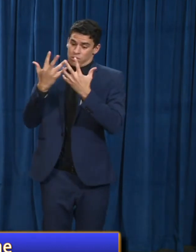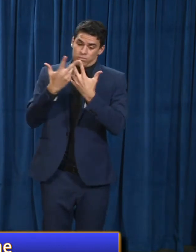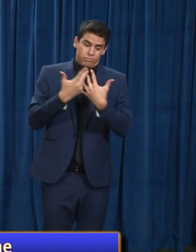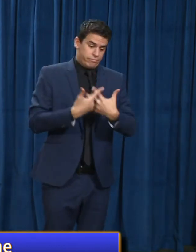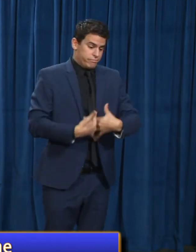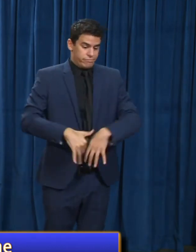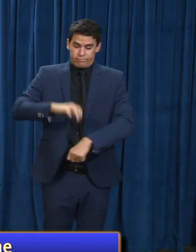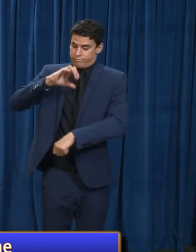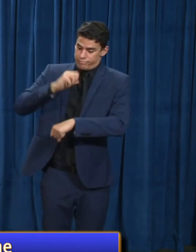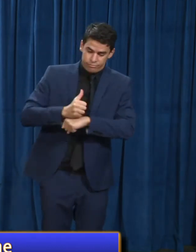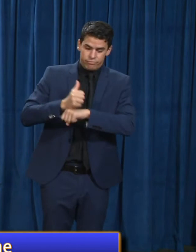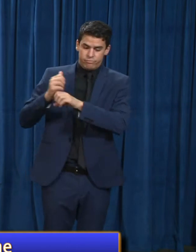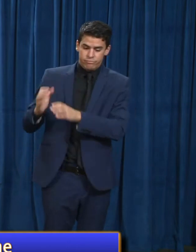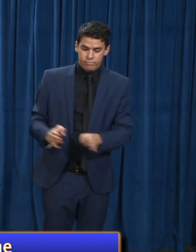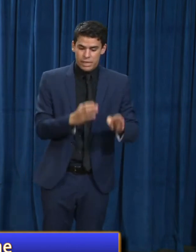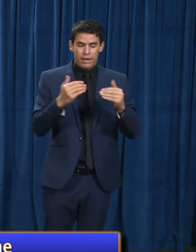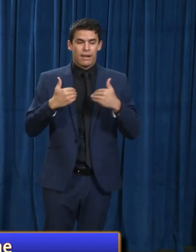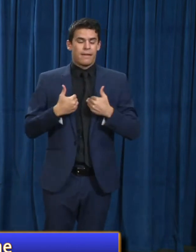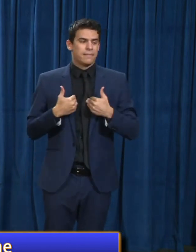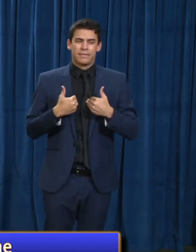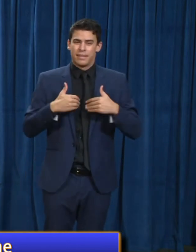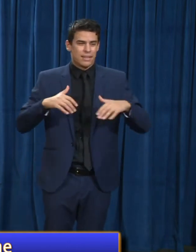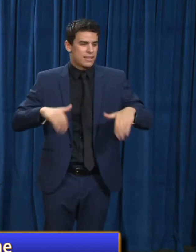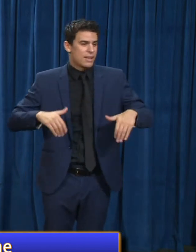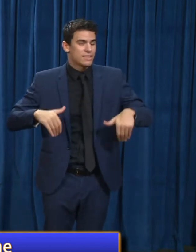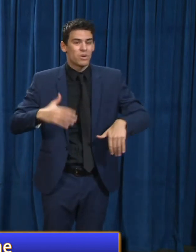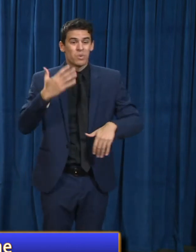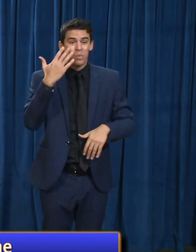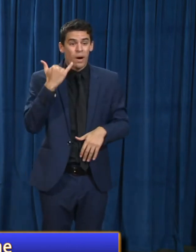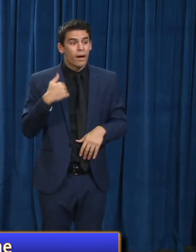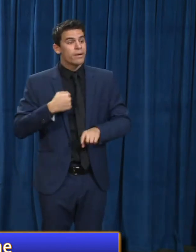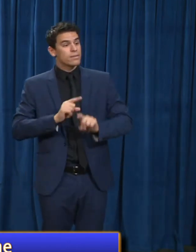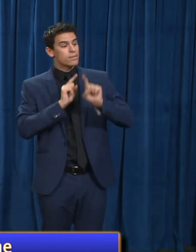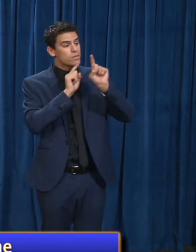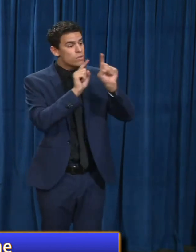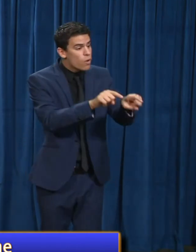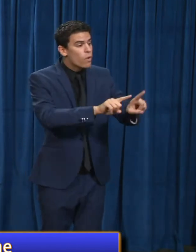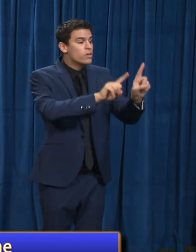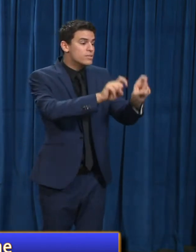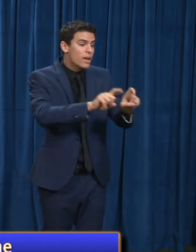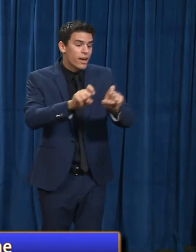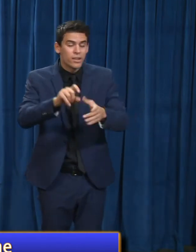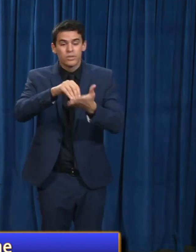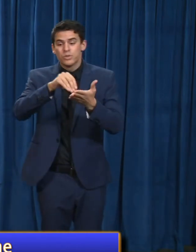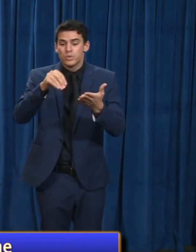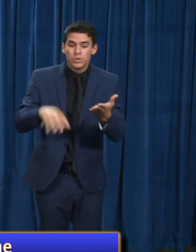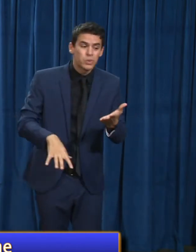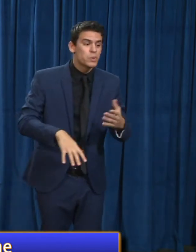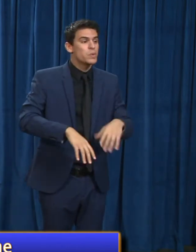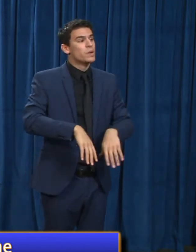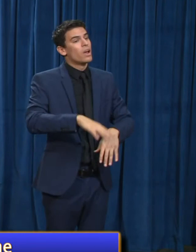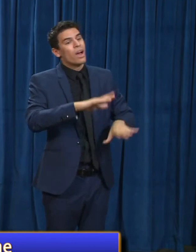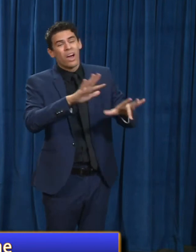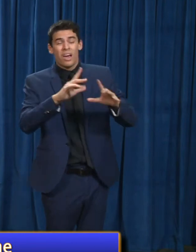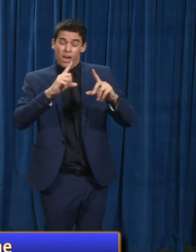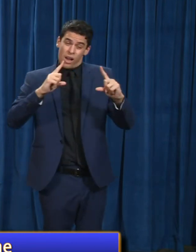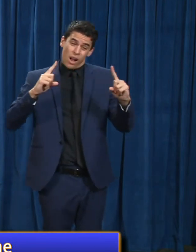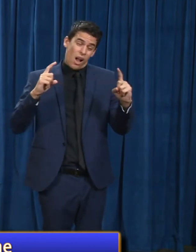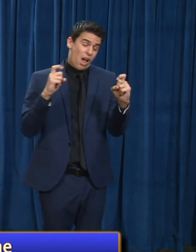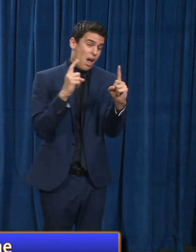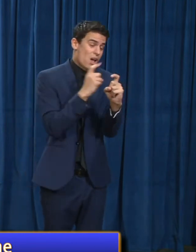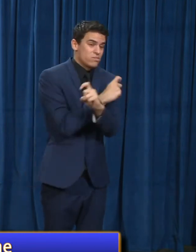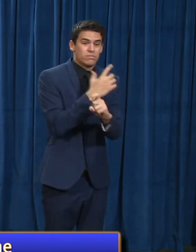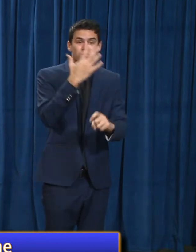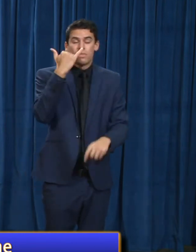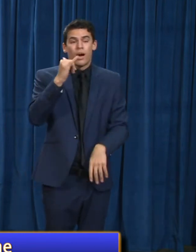complicated to go into the schools to do testing for students, concerned parents, and all the logistics that go with